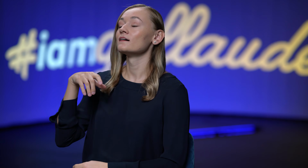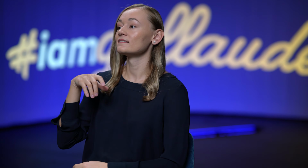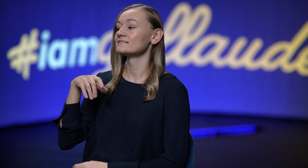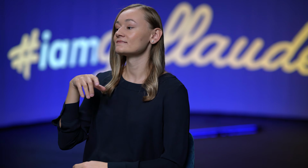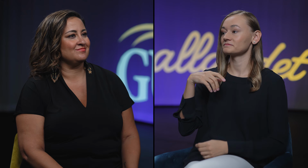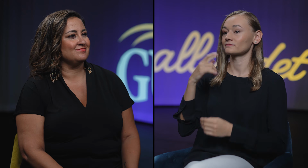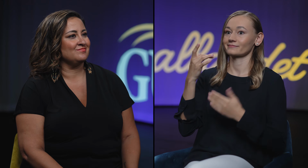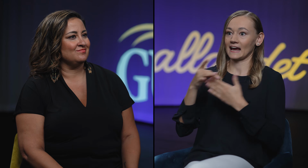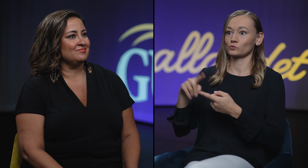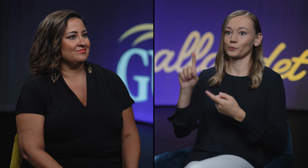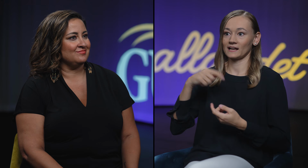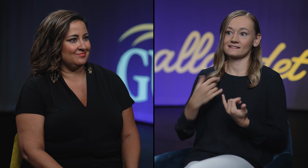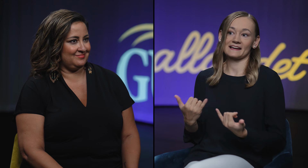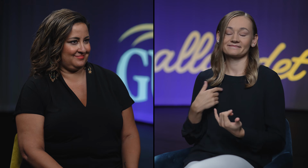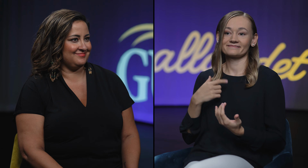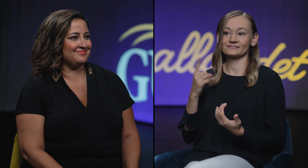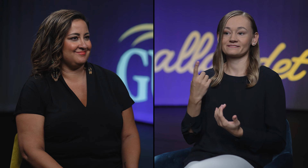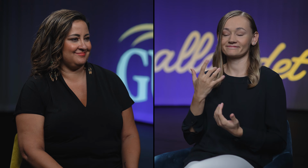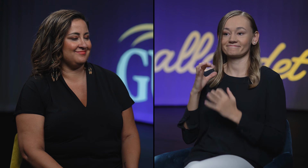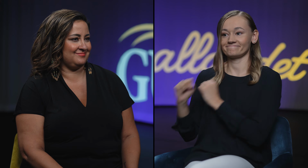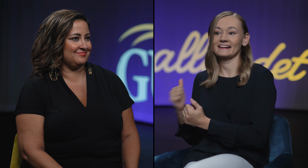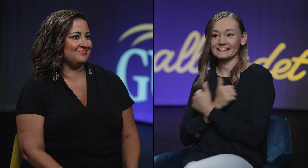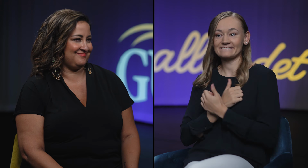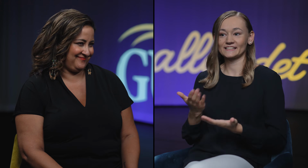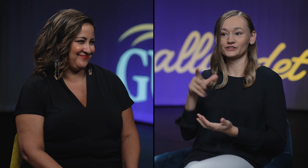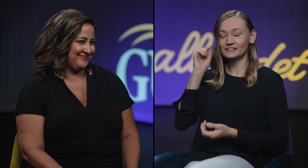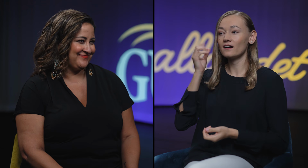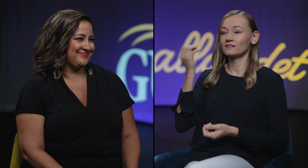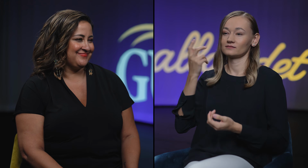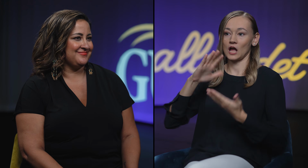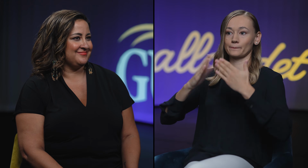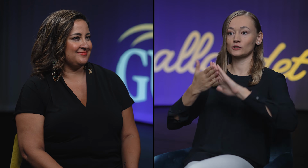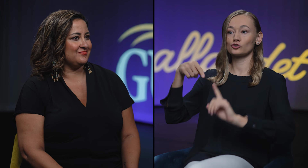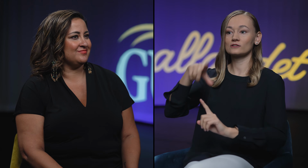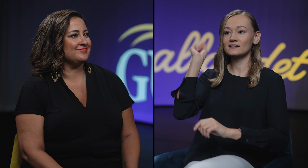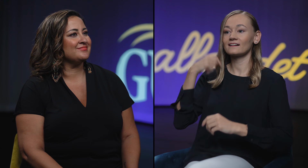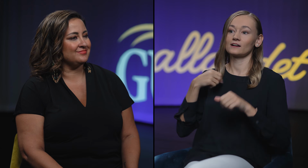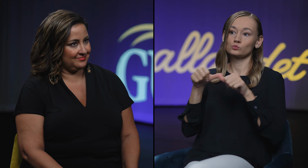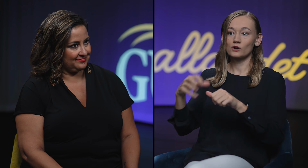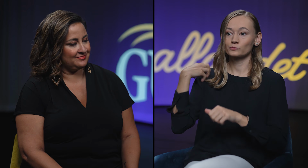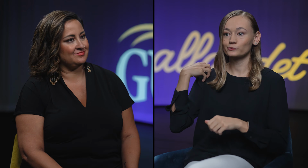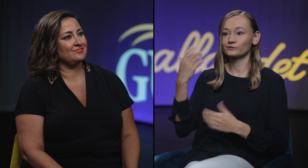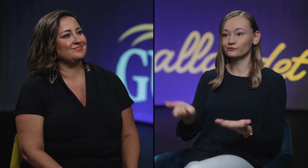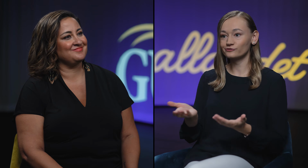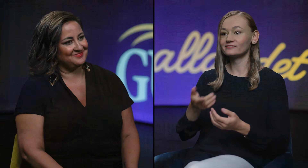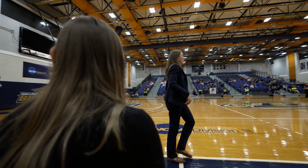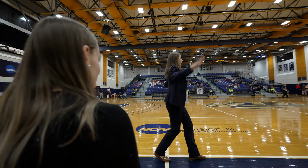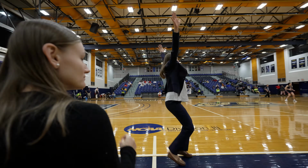truly thank Gallaudet for leading me to where I am now. I just love it here, and I feel connected to Gallaudet and its community. I'm also a coach for the soccer